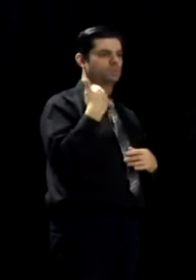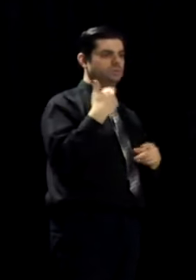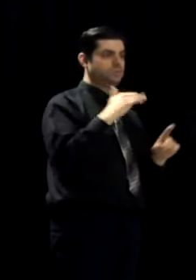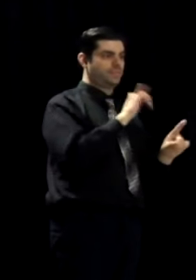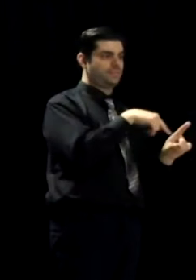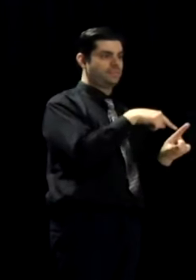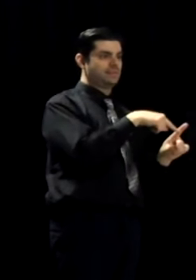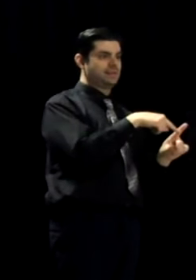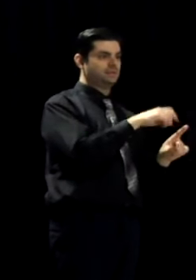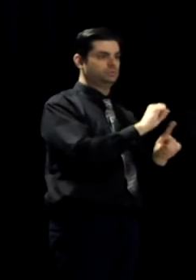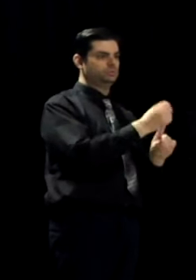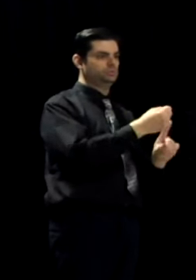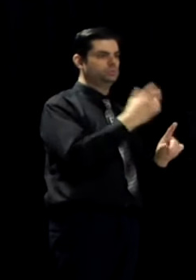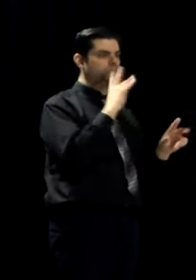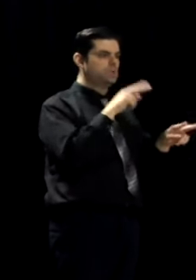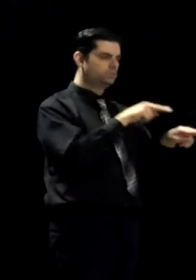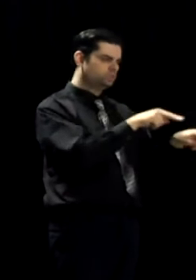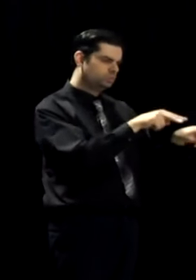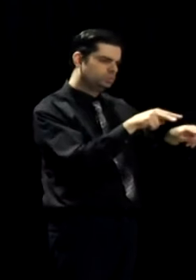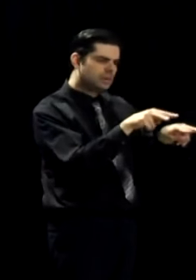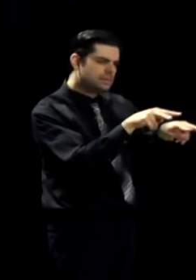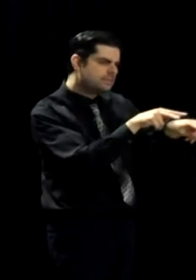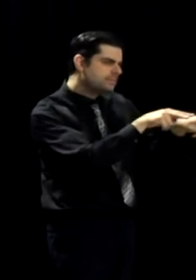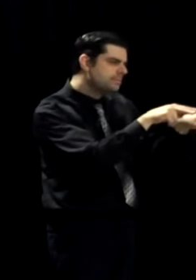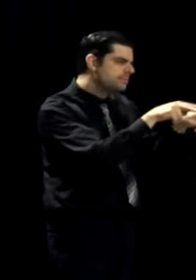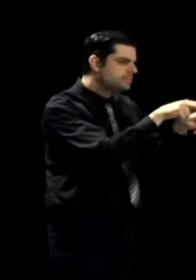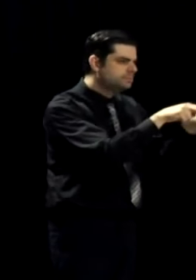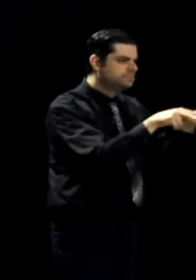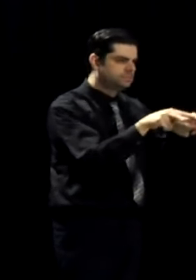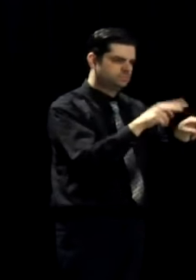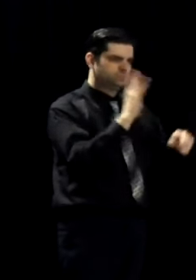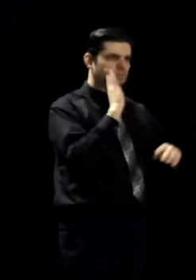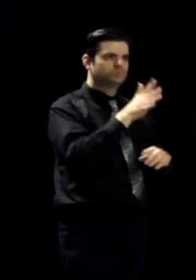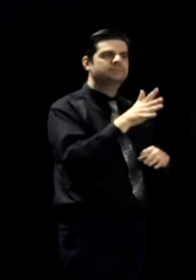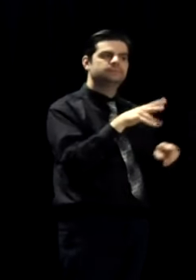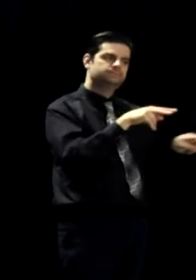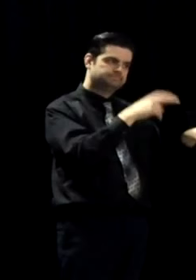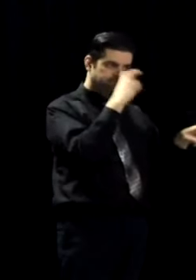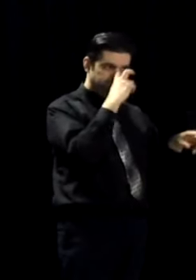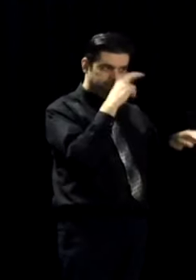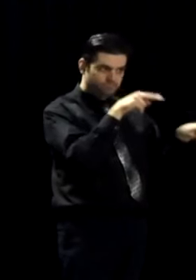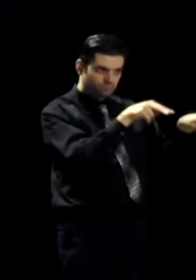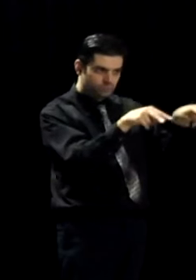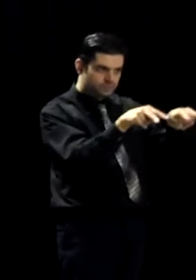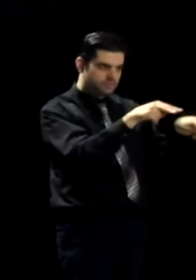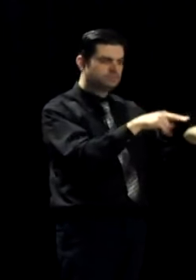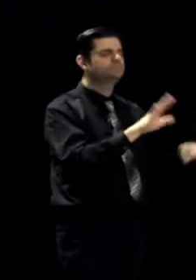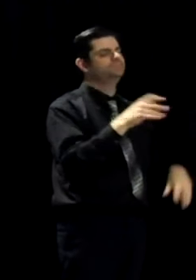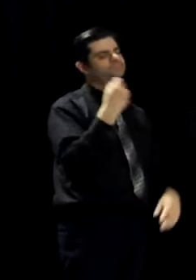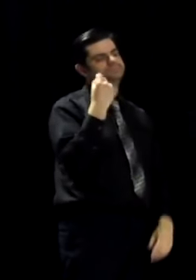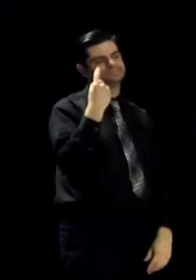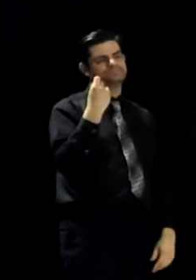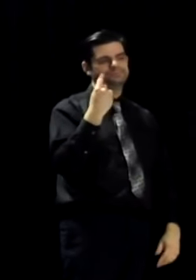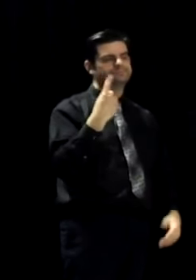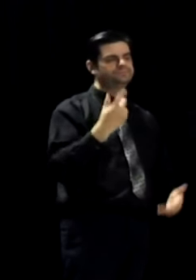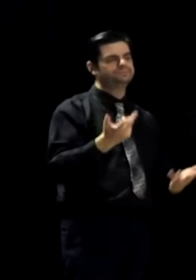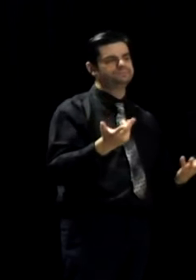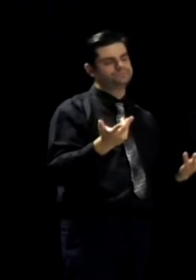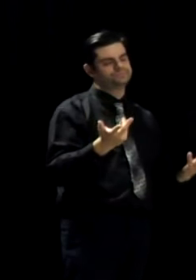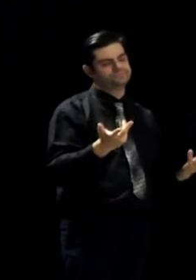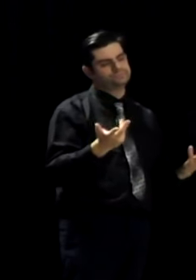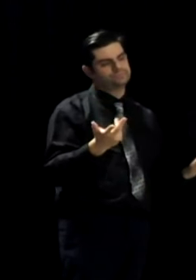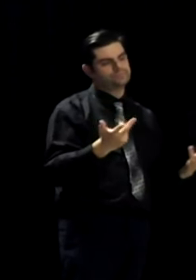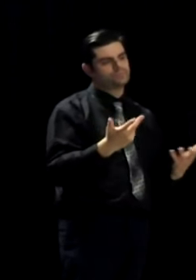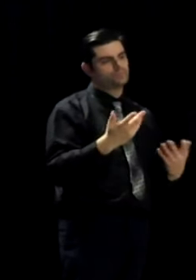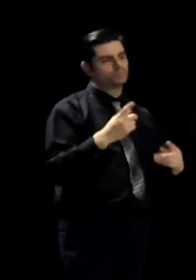have more trackers doing that. But part of this is you probably can't shut down. So that's why you're